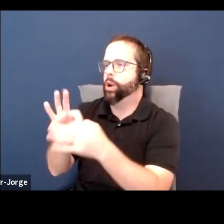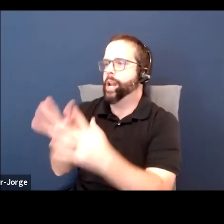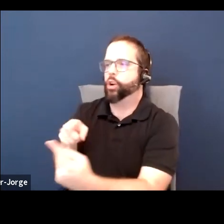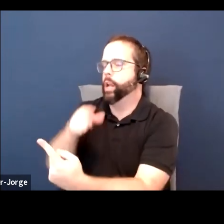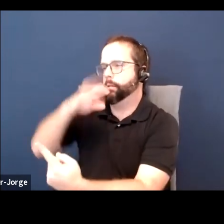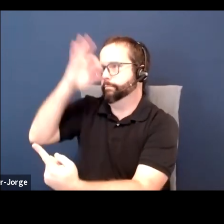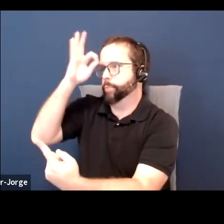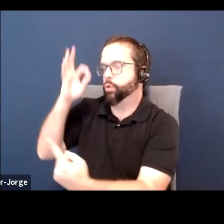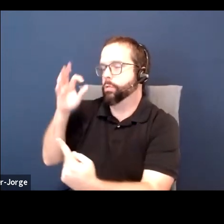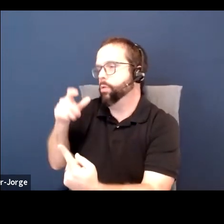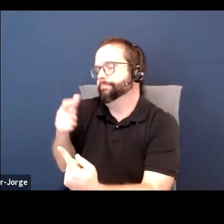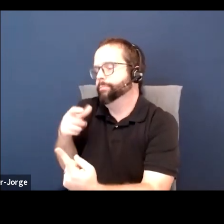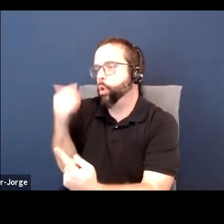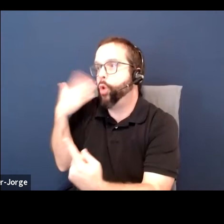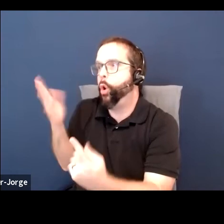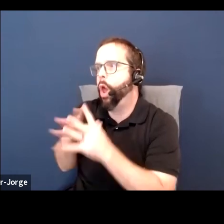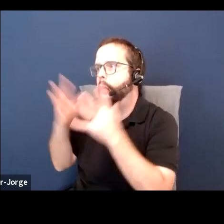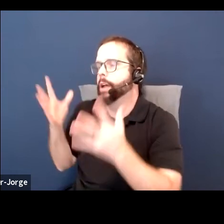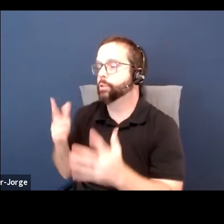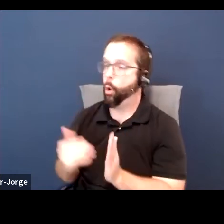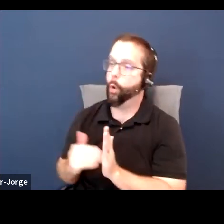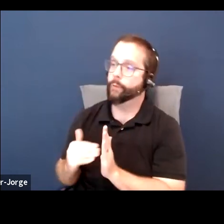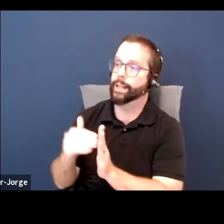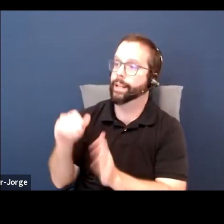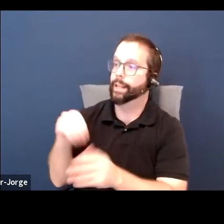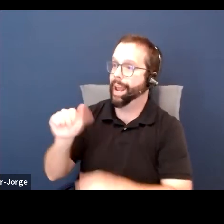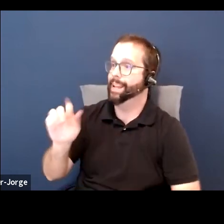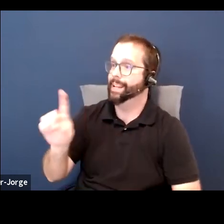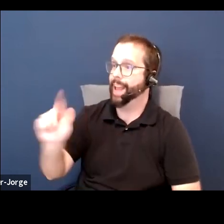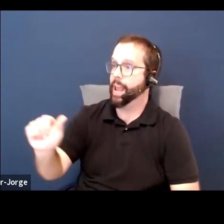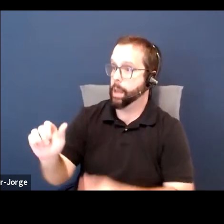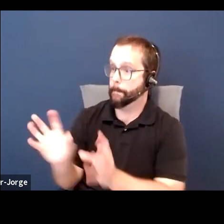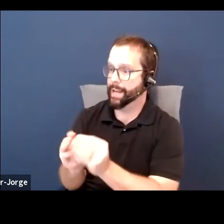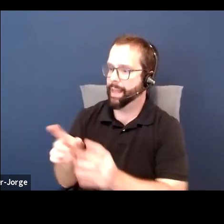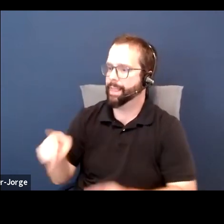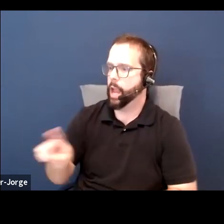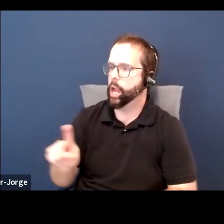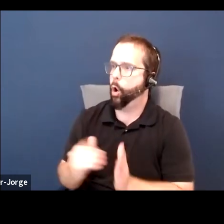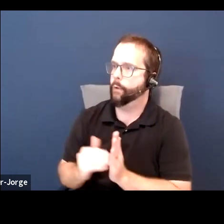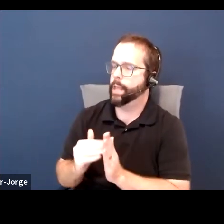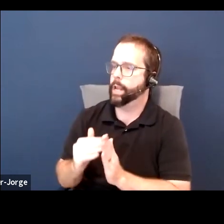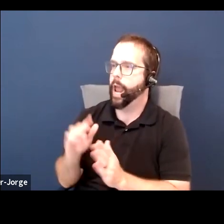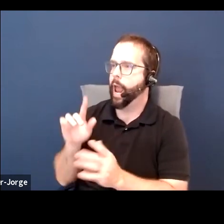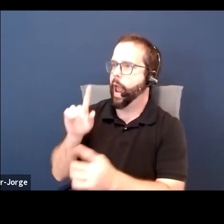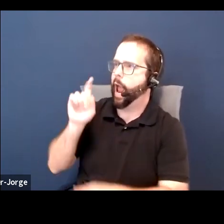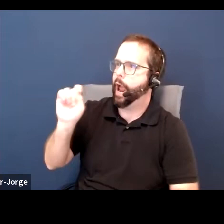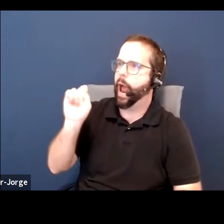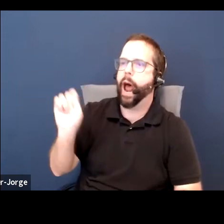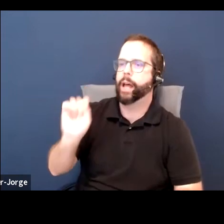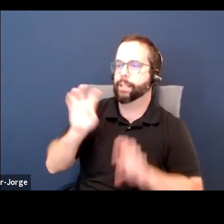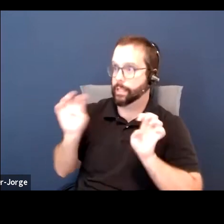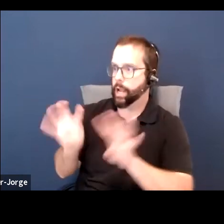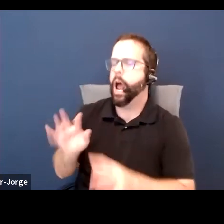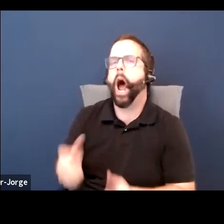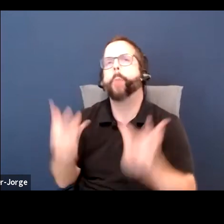symposium, they usually ask people a question where they say, how many of you got hired to be an ADA coordinator? And